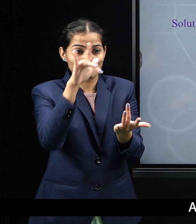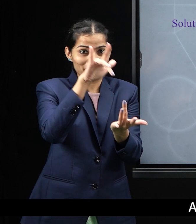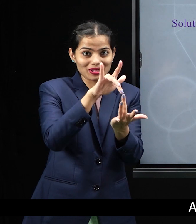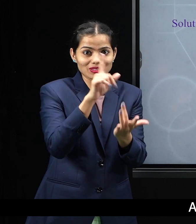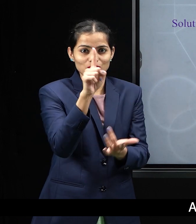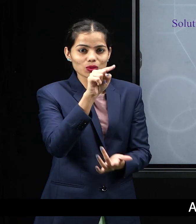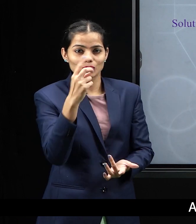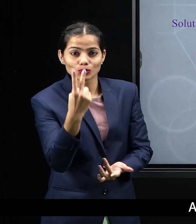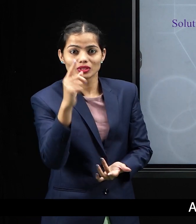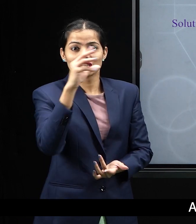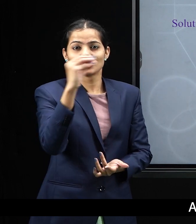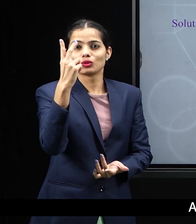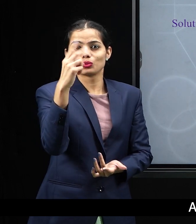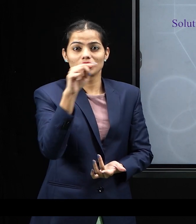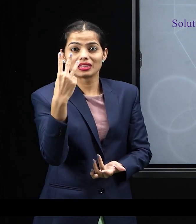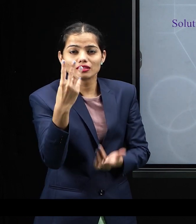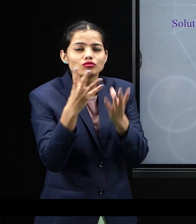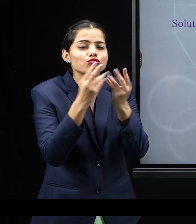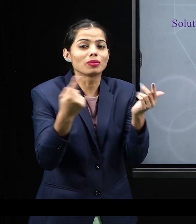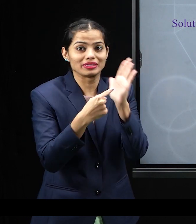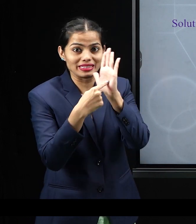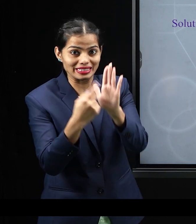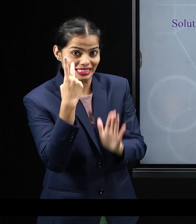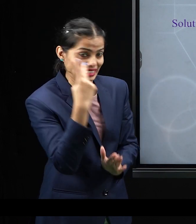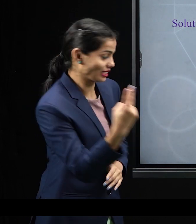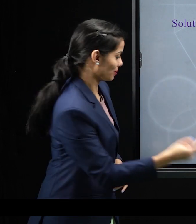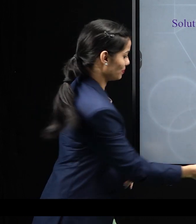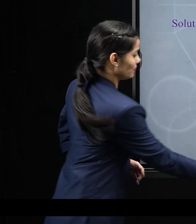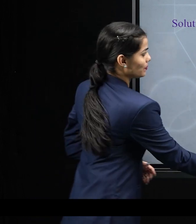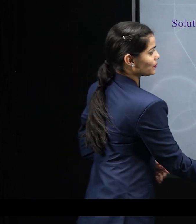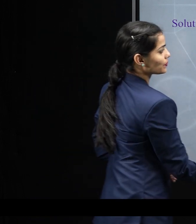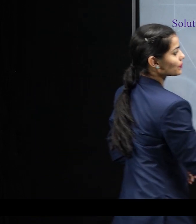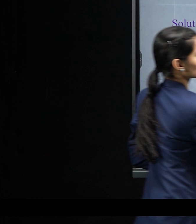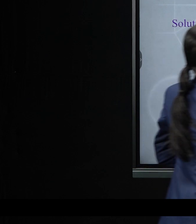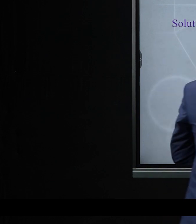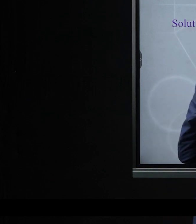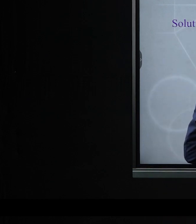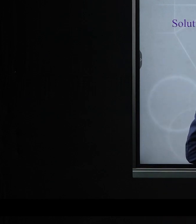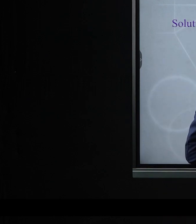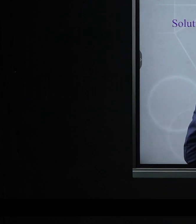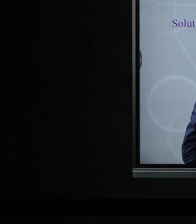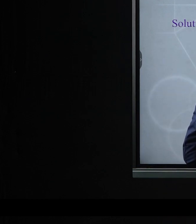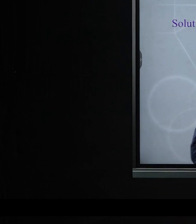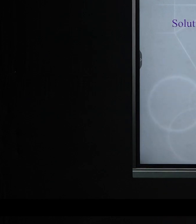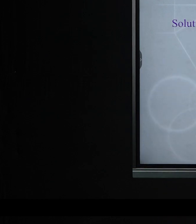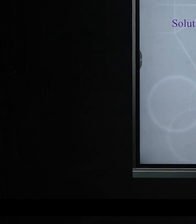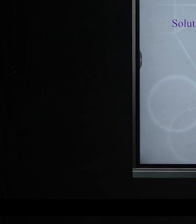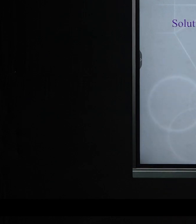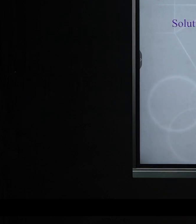rational number between 1 by 2 and 2 by 3 is equal to 1 by 2 into 1 by 2 plus 2 by 3 is